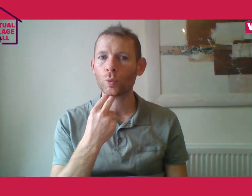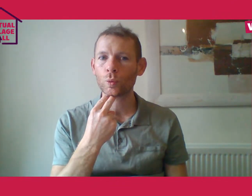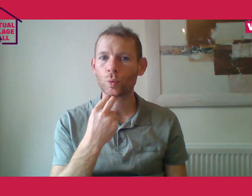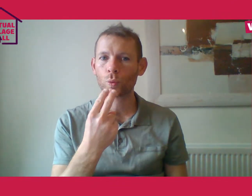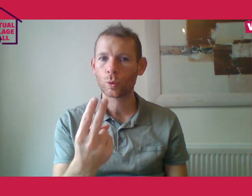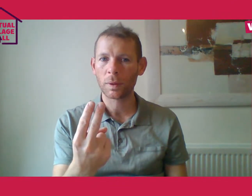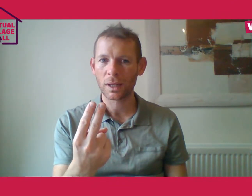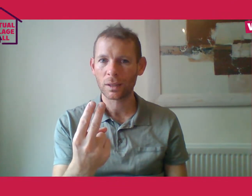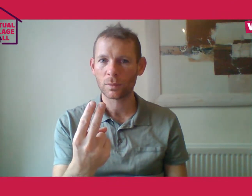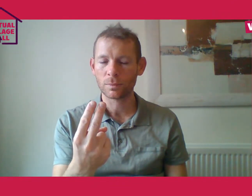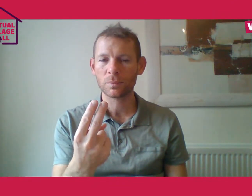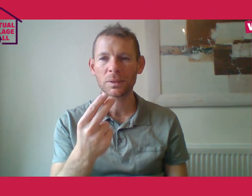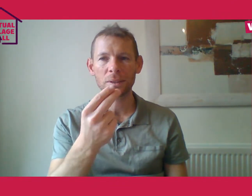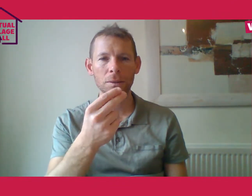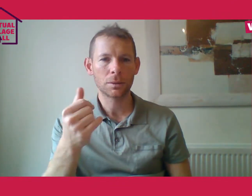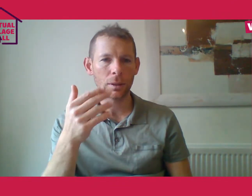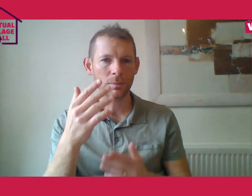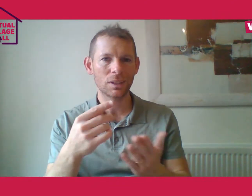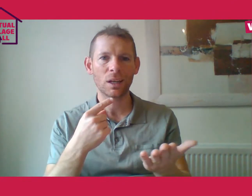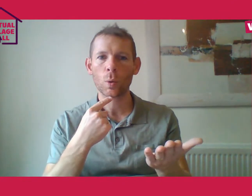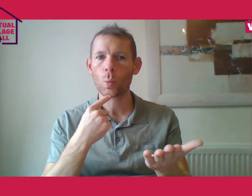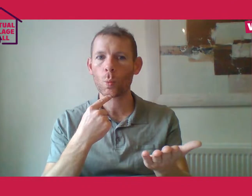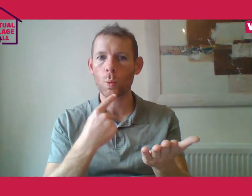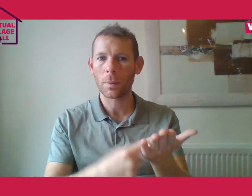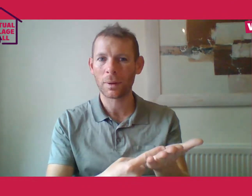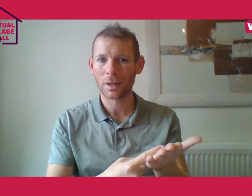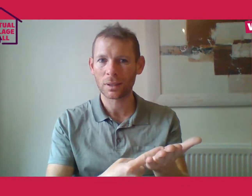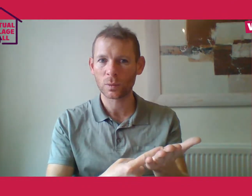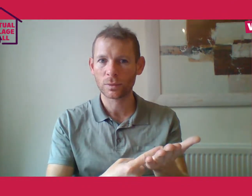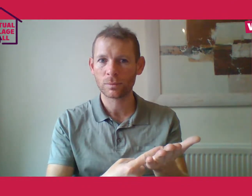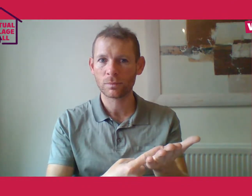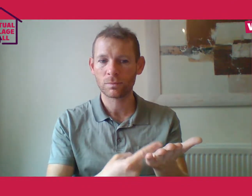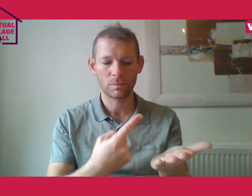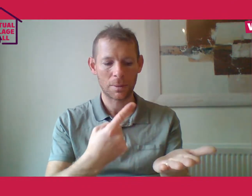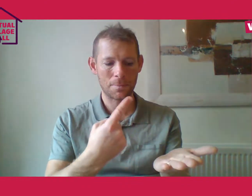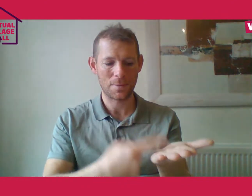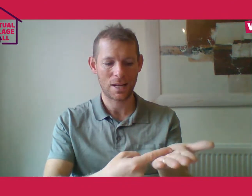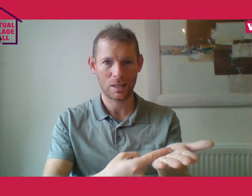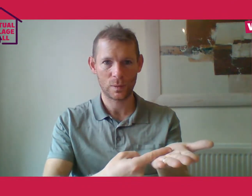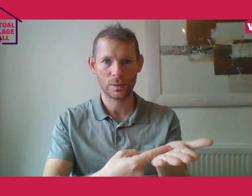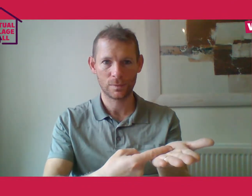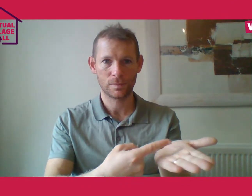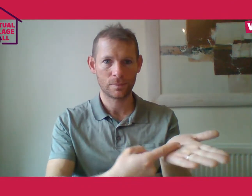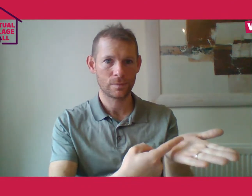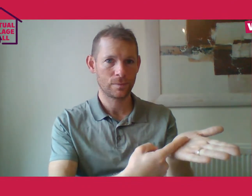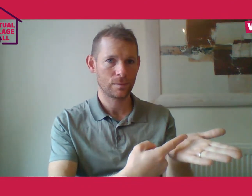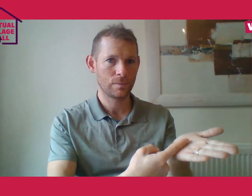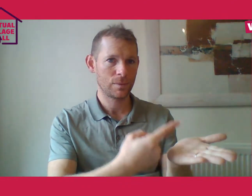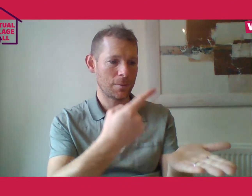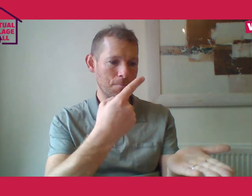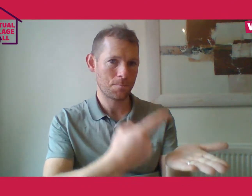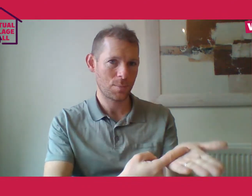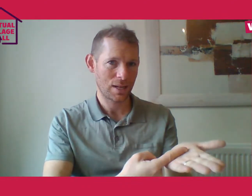say £1, £2. Sometimes you'll see it done like this onto the palm of the